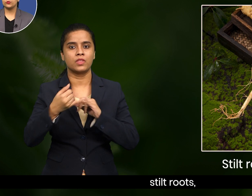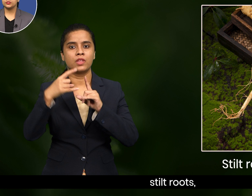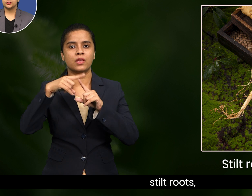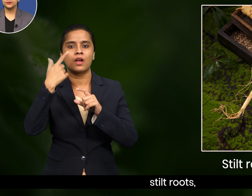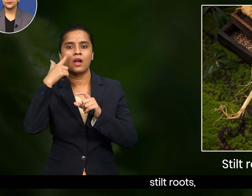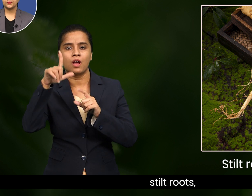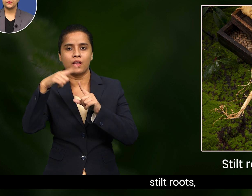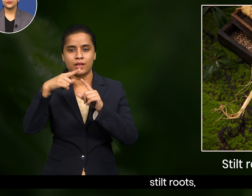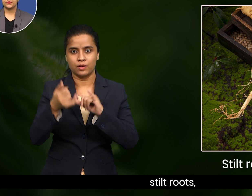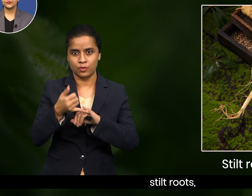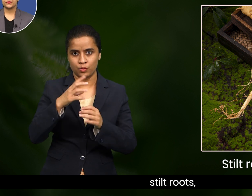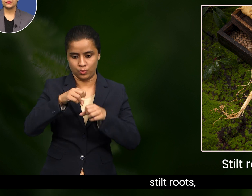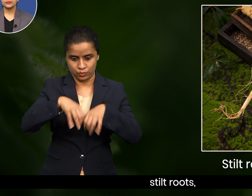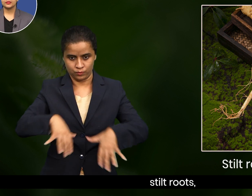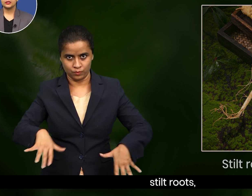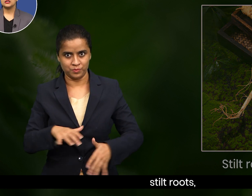stilt roots,